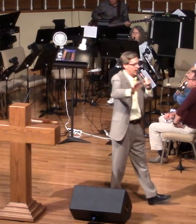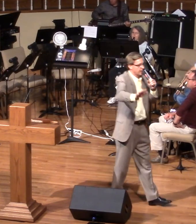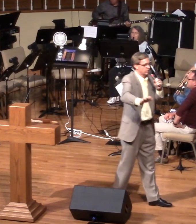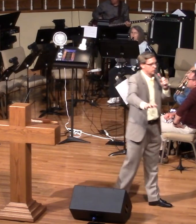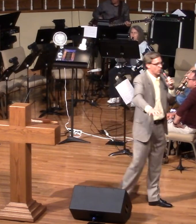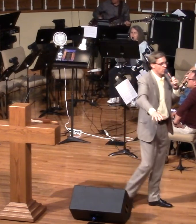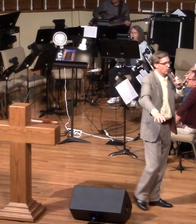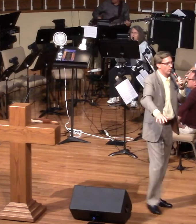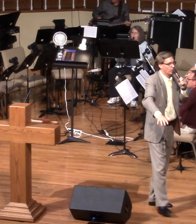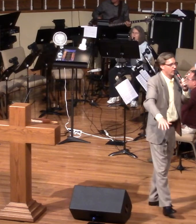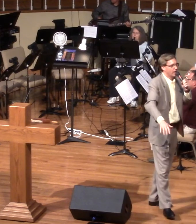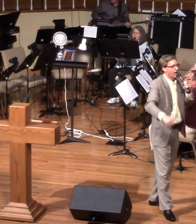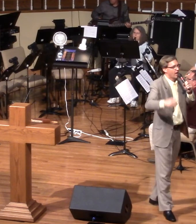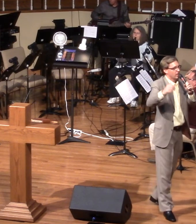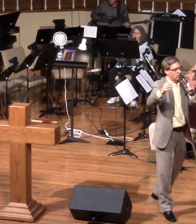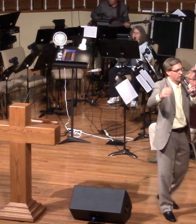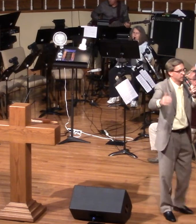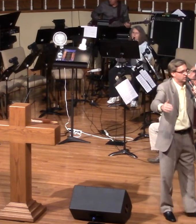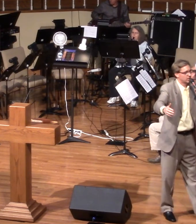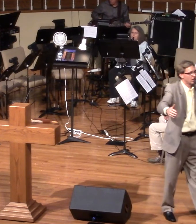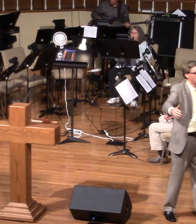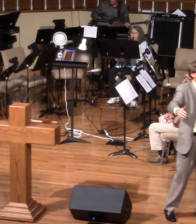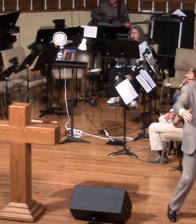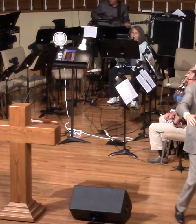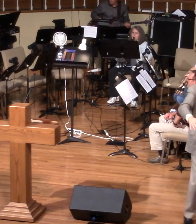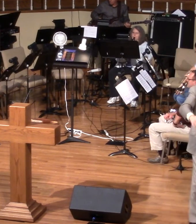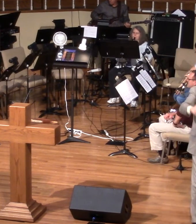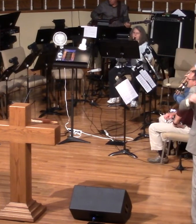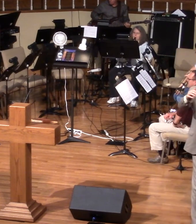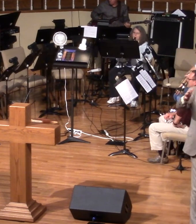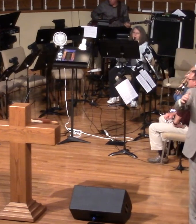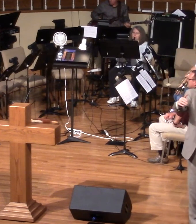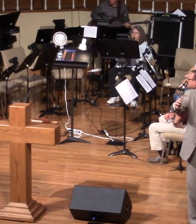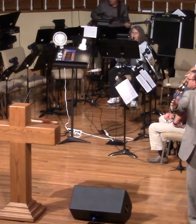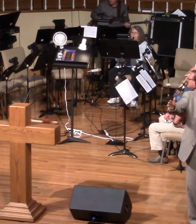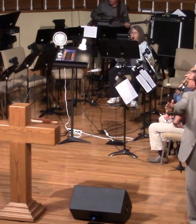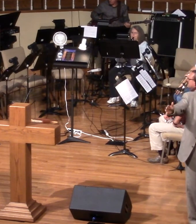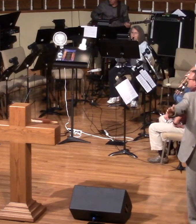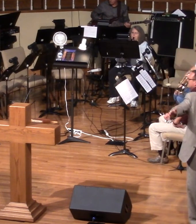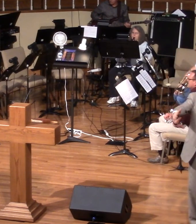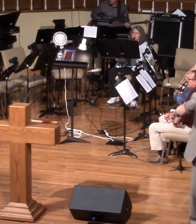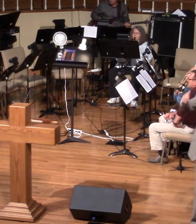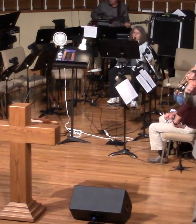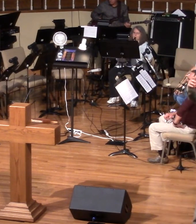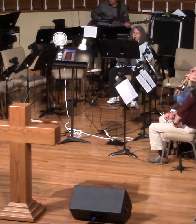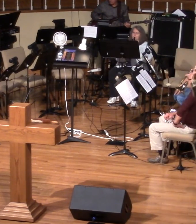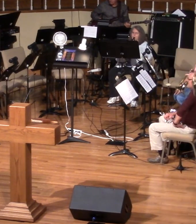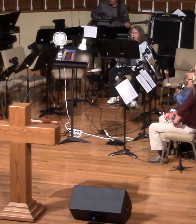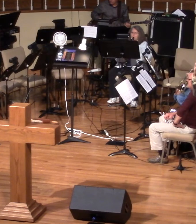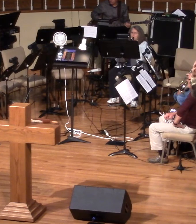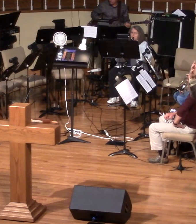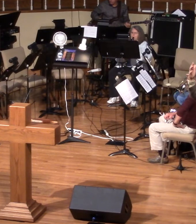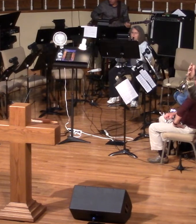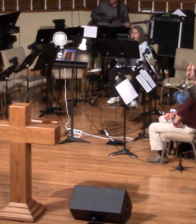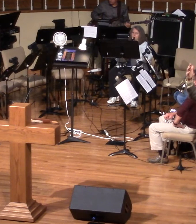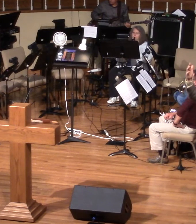dissolve like snow, the sun for there to